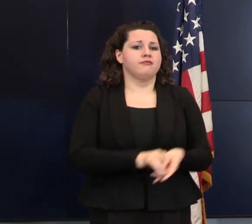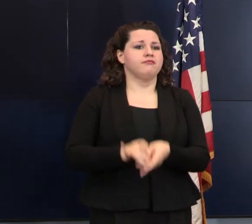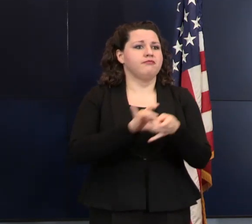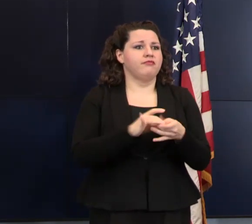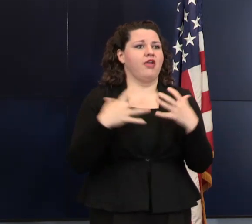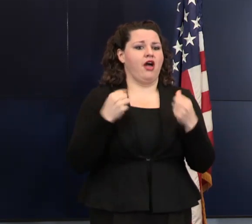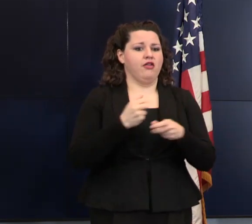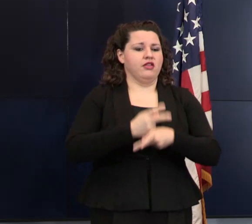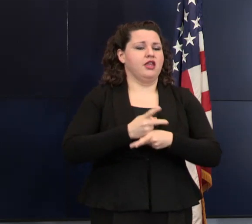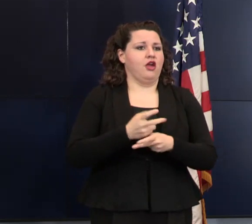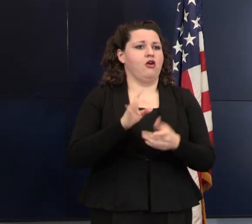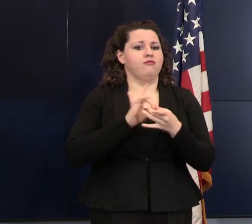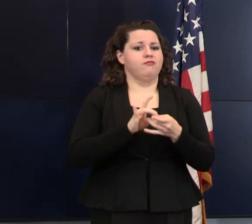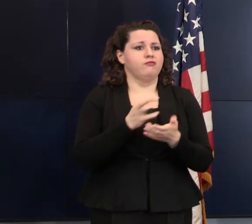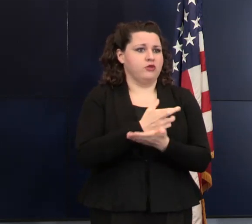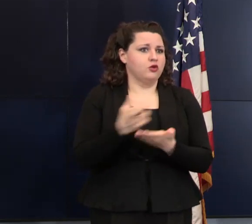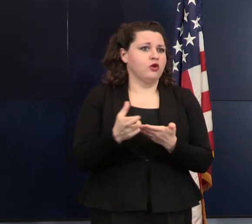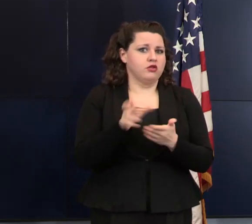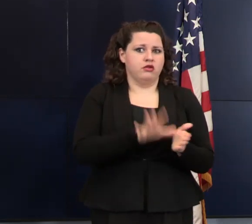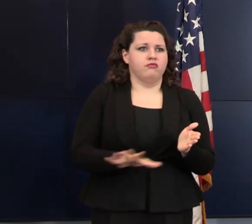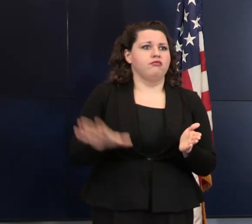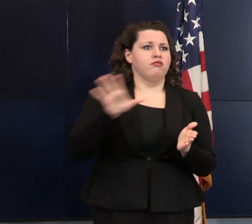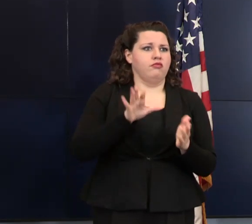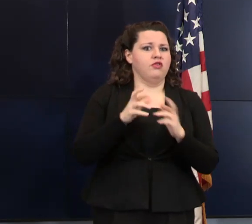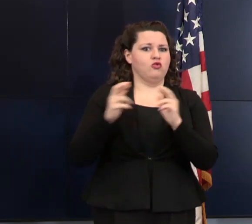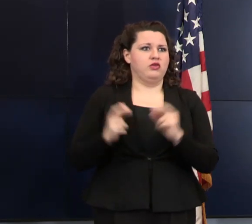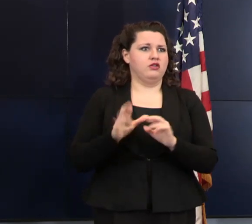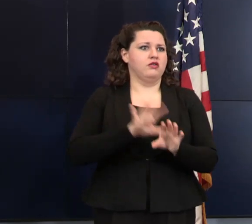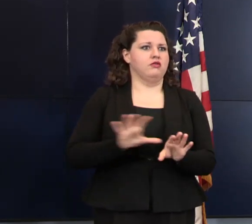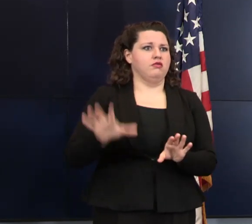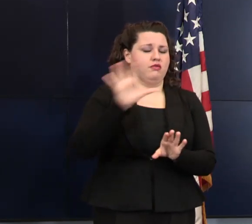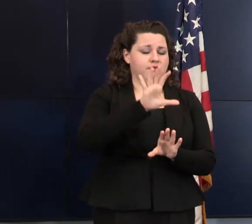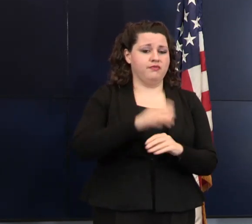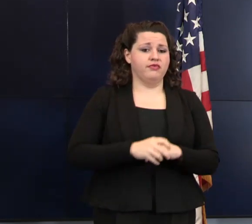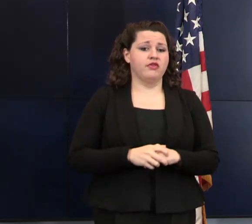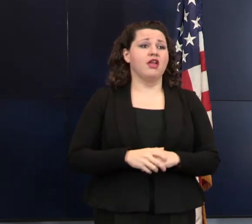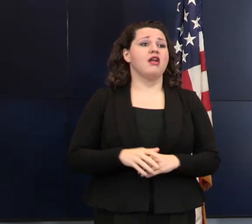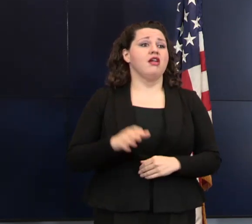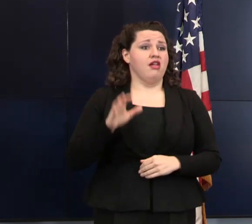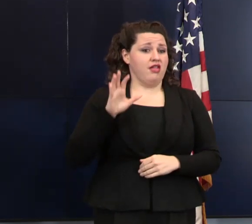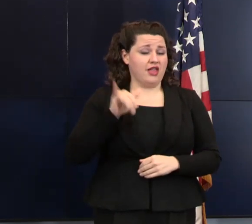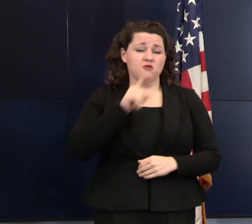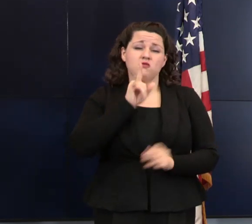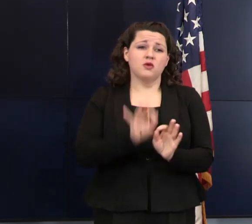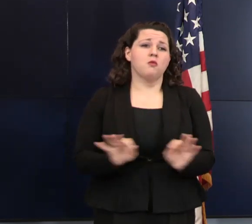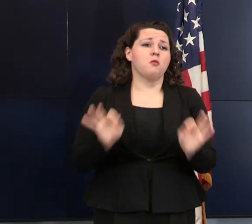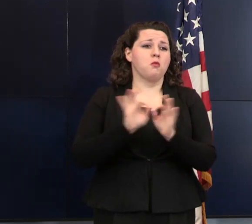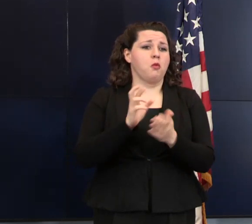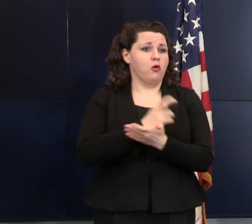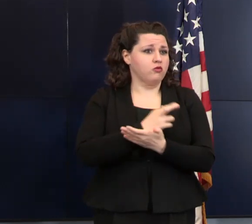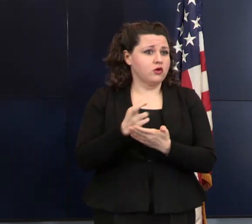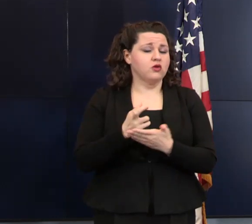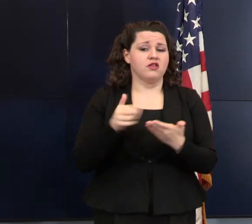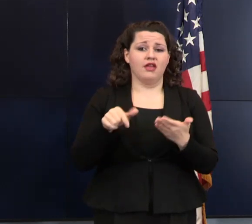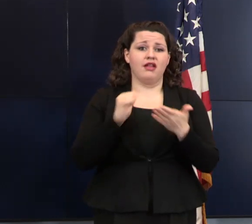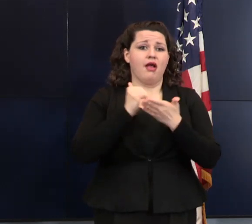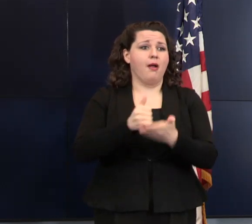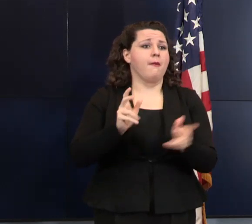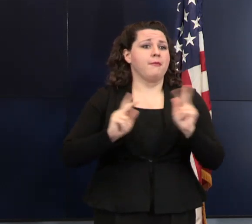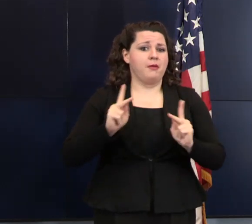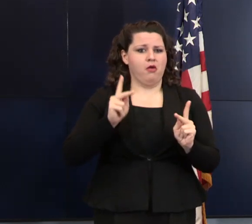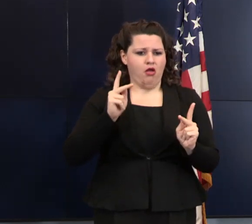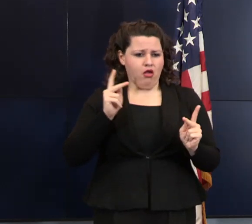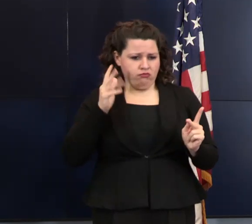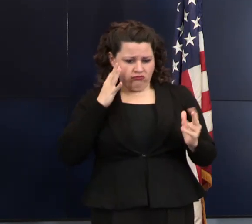resources across the regions that they serve. This scalable capability is a critical resource available to help decision makers save